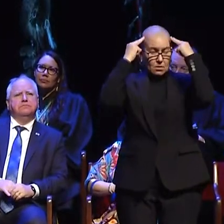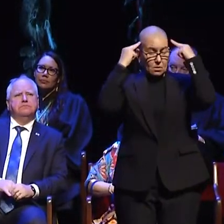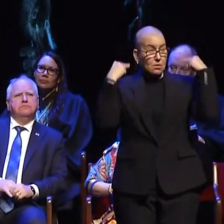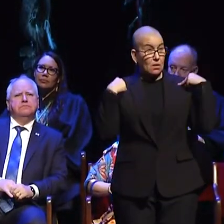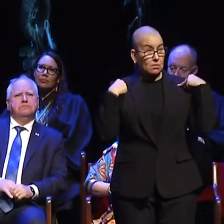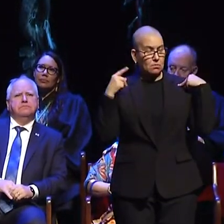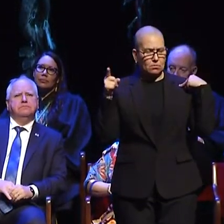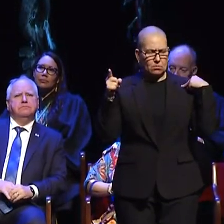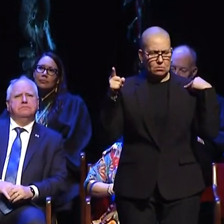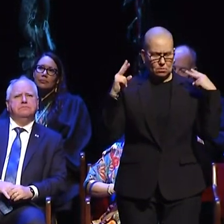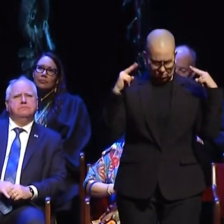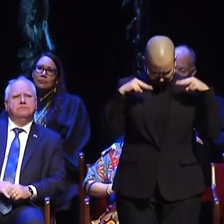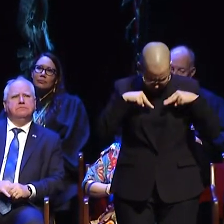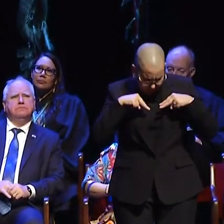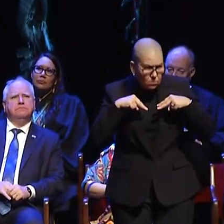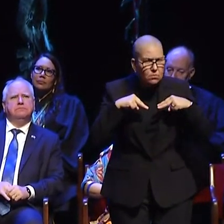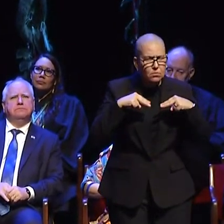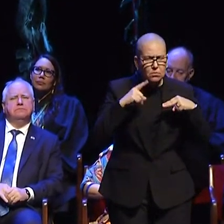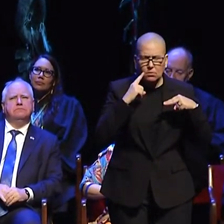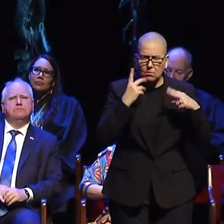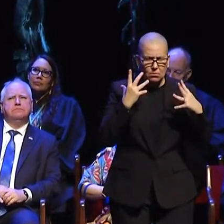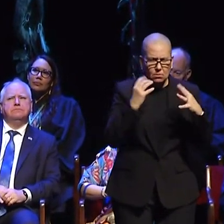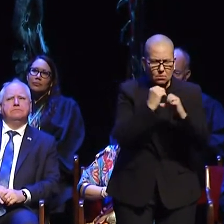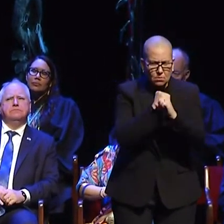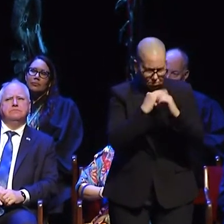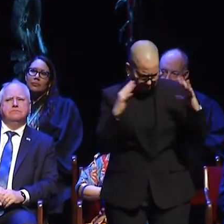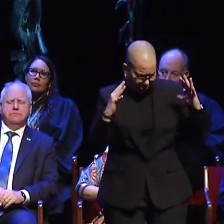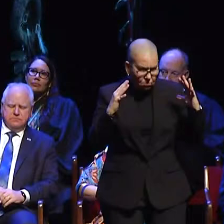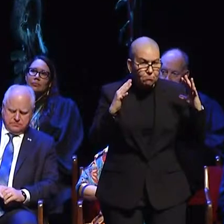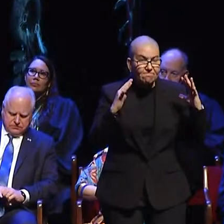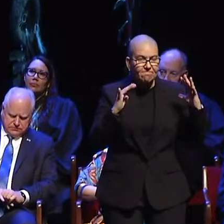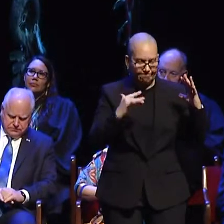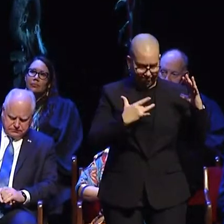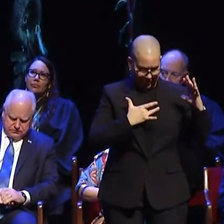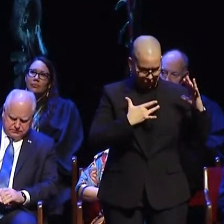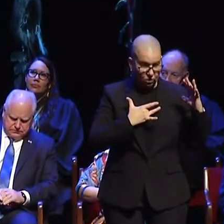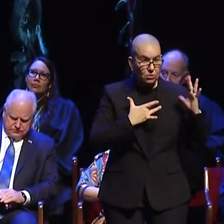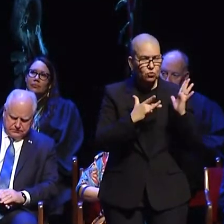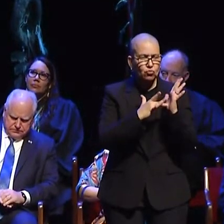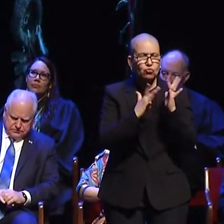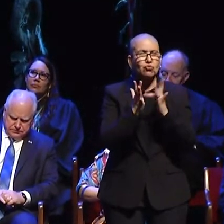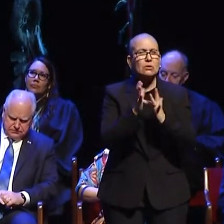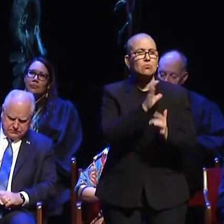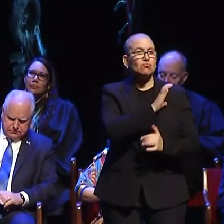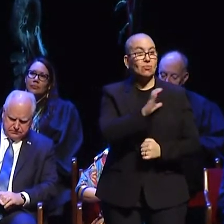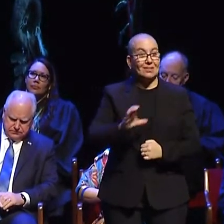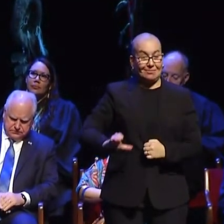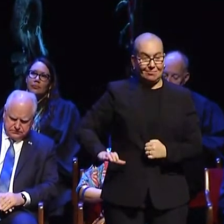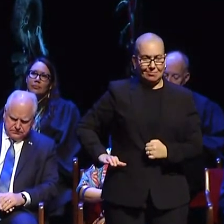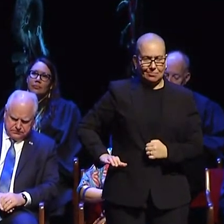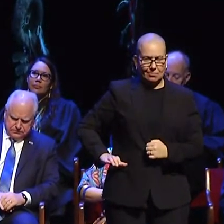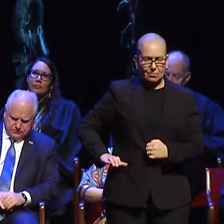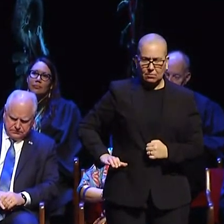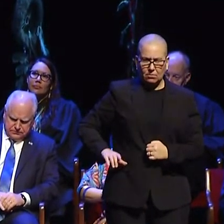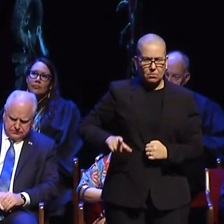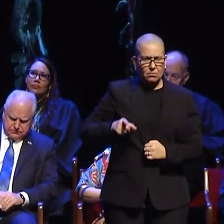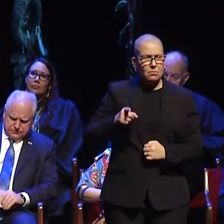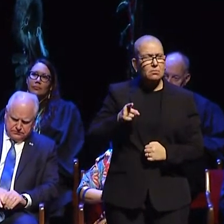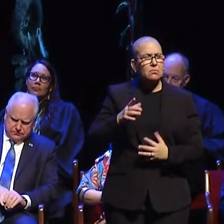said that the heart of Jesus Christ is an abyss filled with all